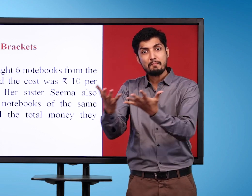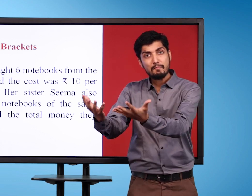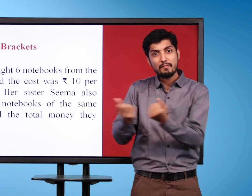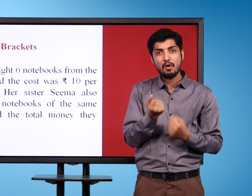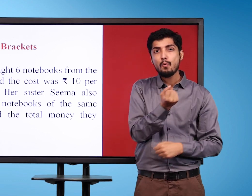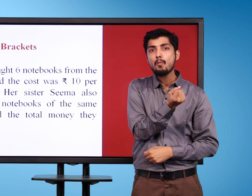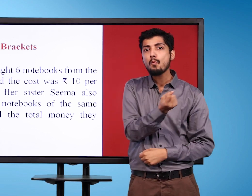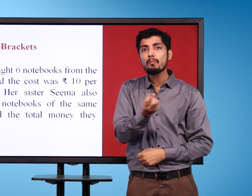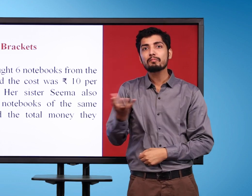paid.